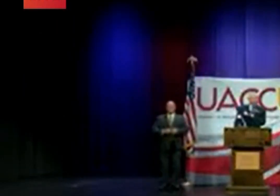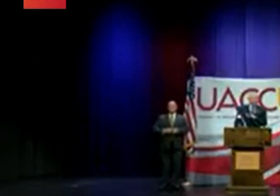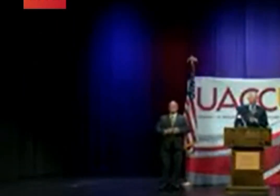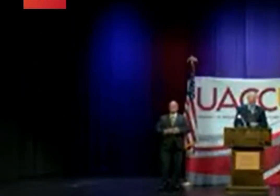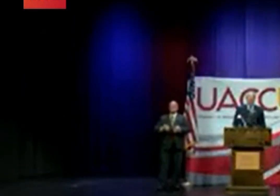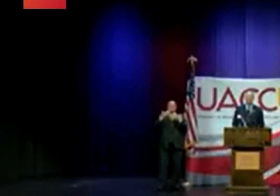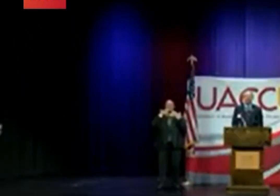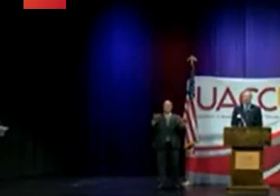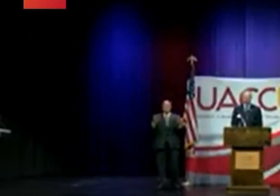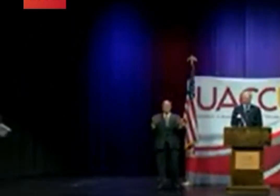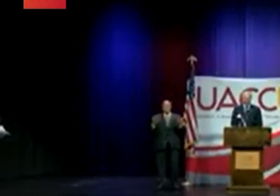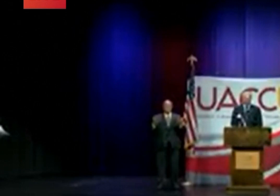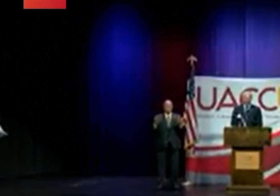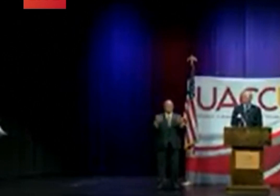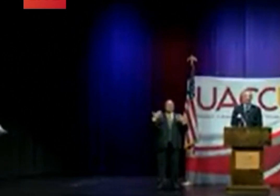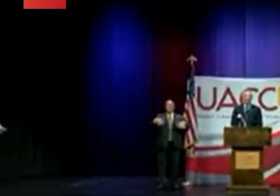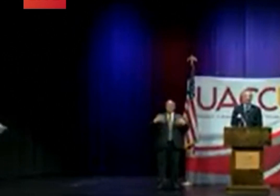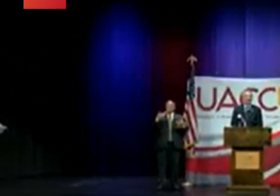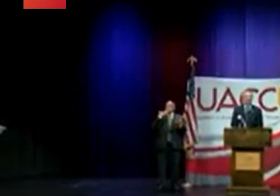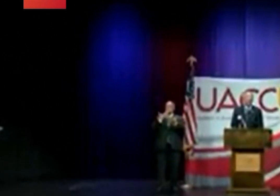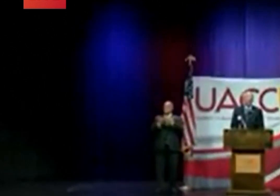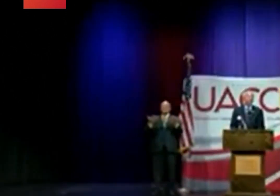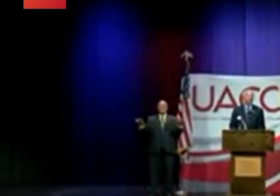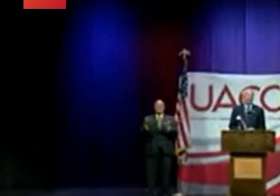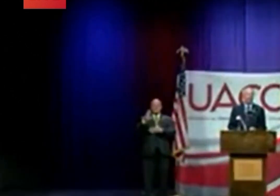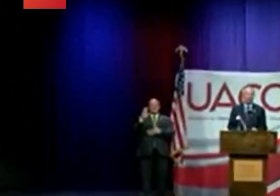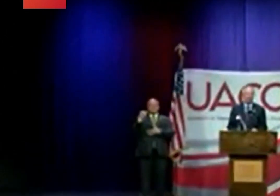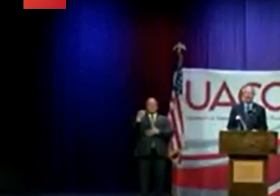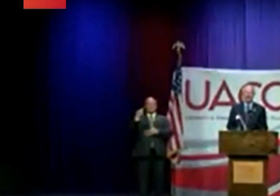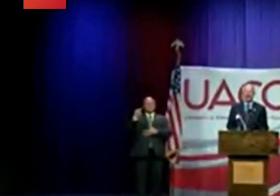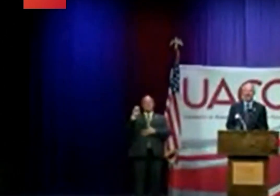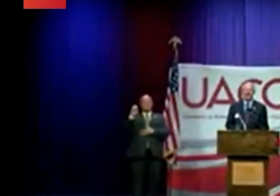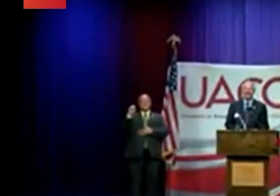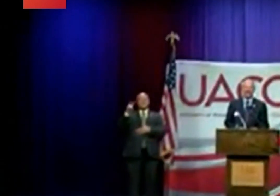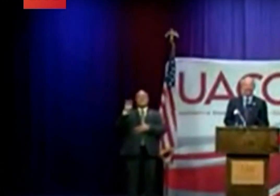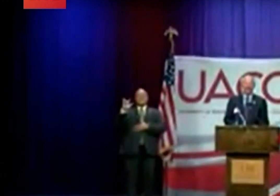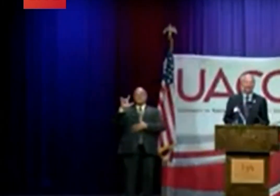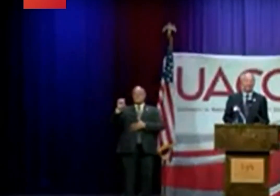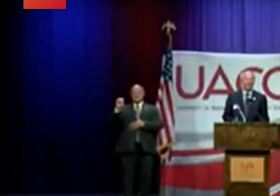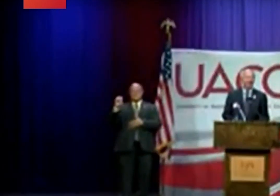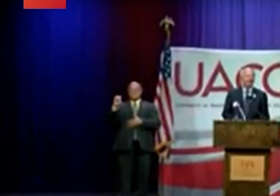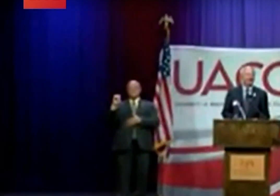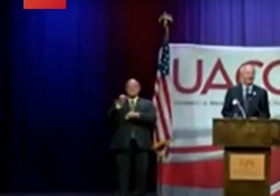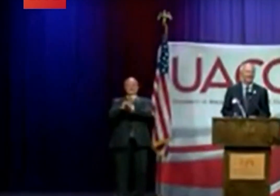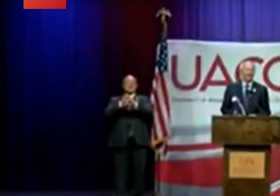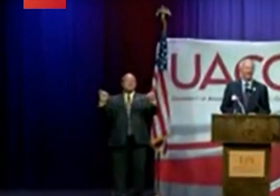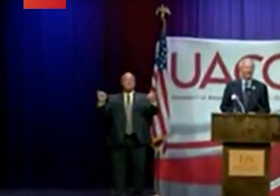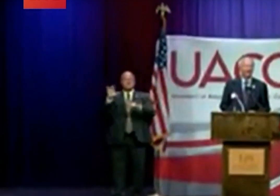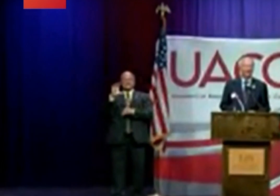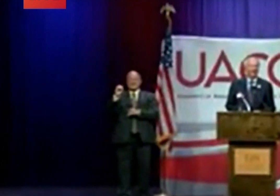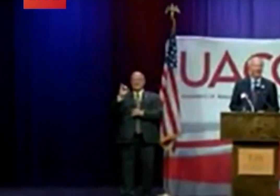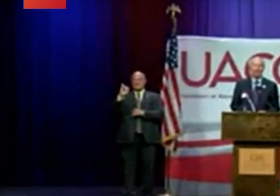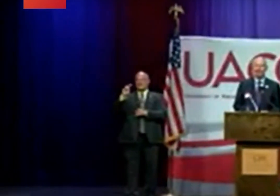Thank you, Mayor Ellen Ball. It's great to be in the city of Batesville in Independence County for today's